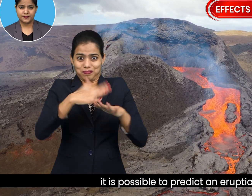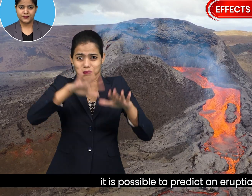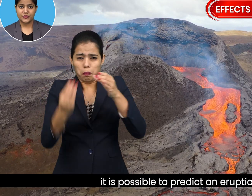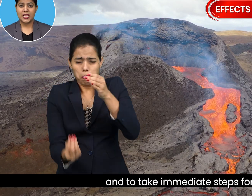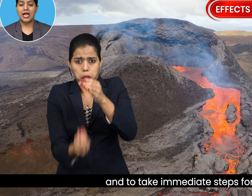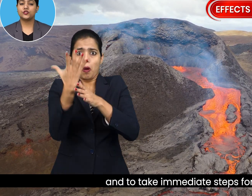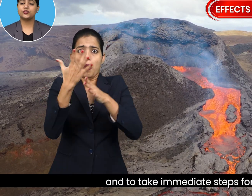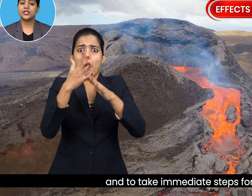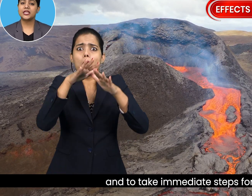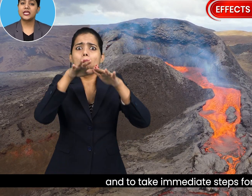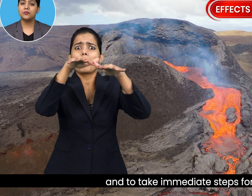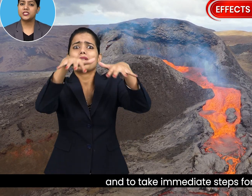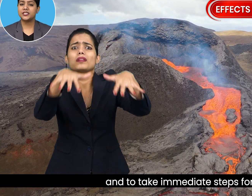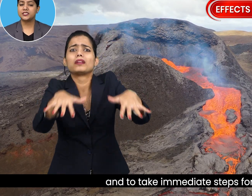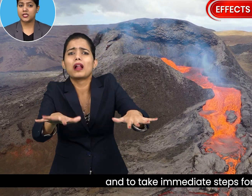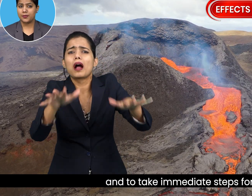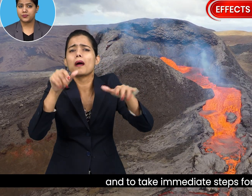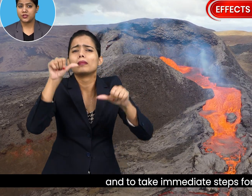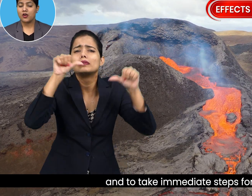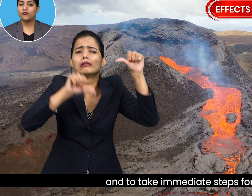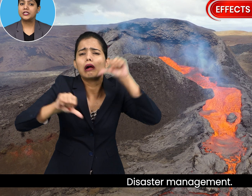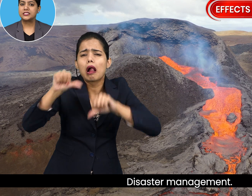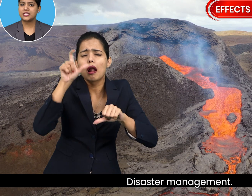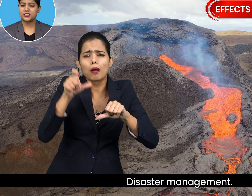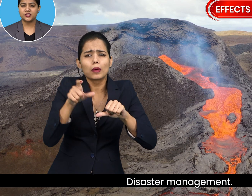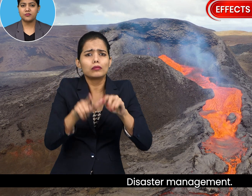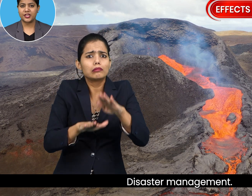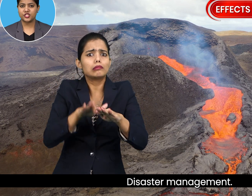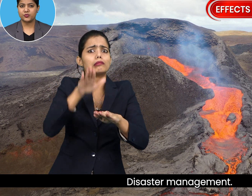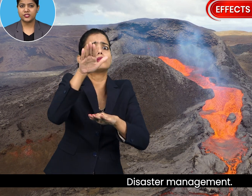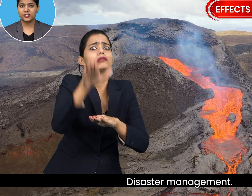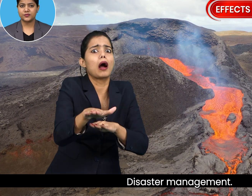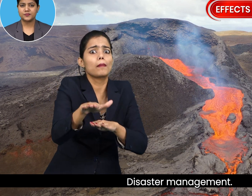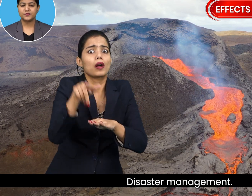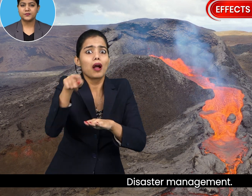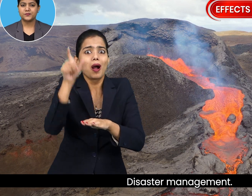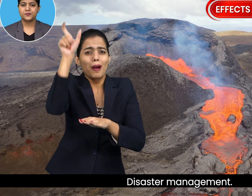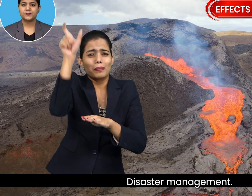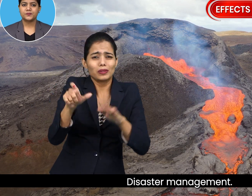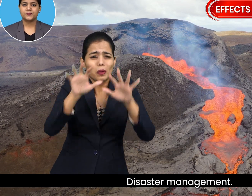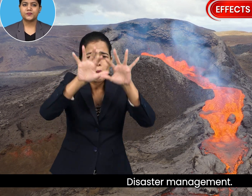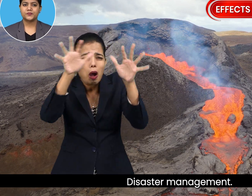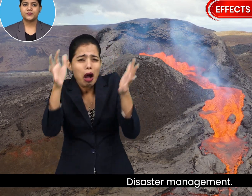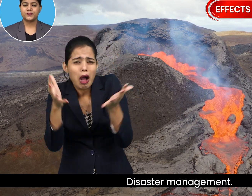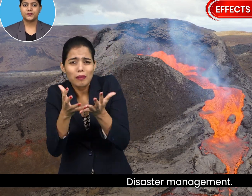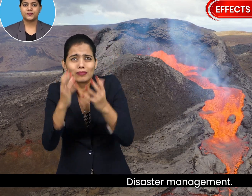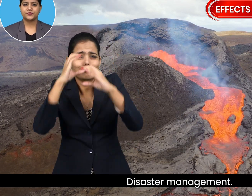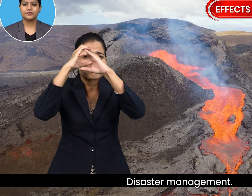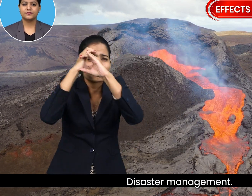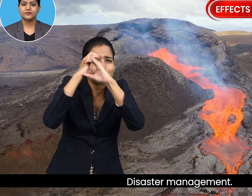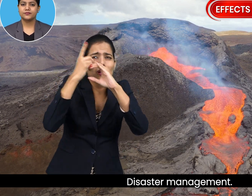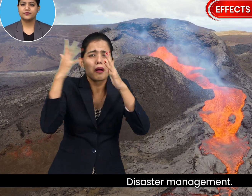eruption and to take immediate steps for disaster management.